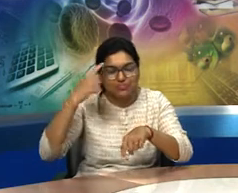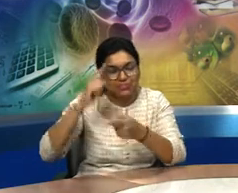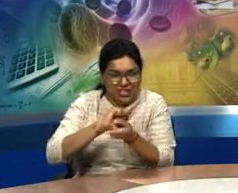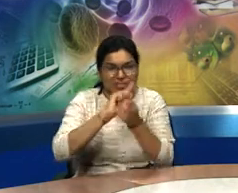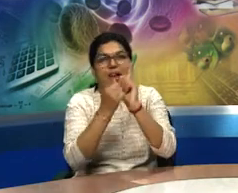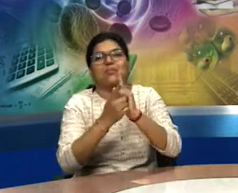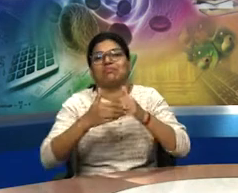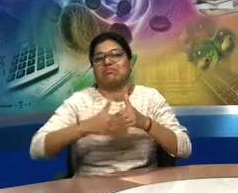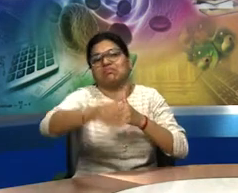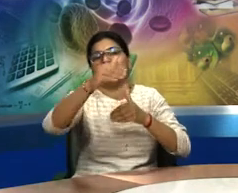smoking in future.